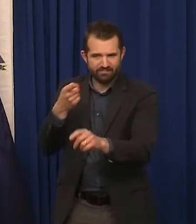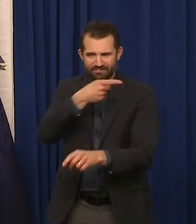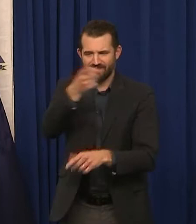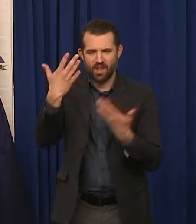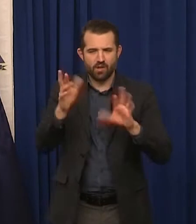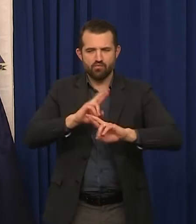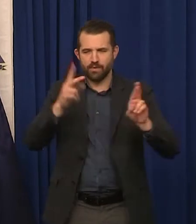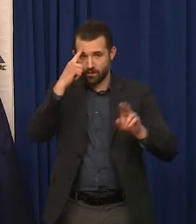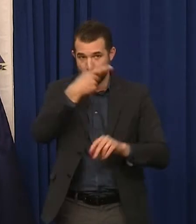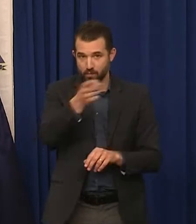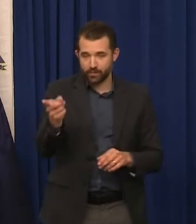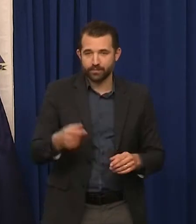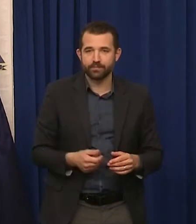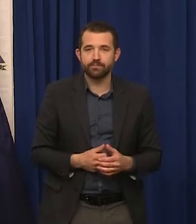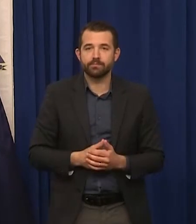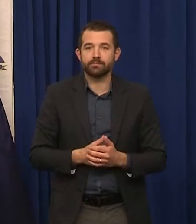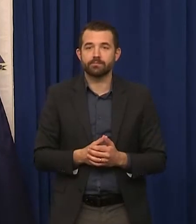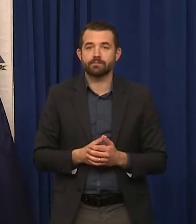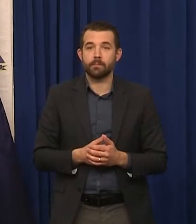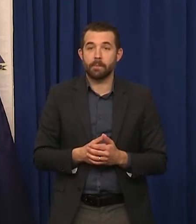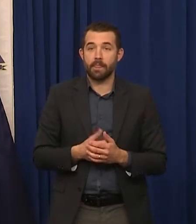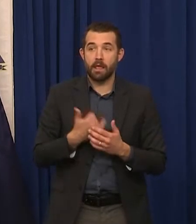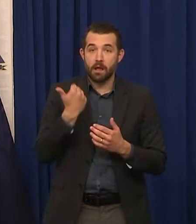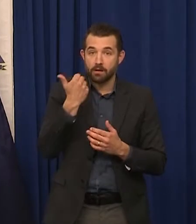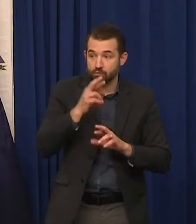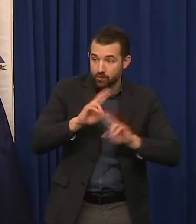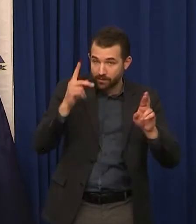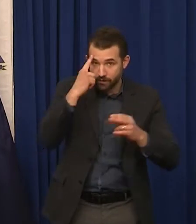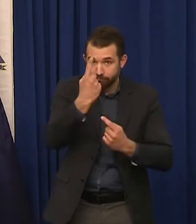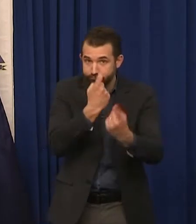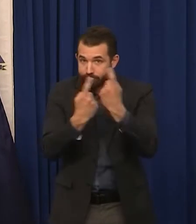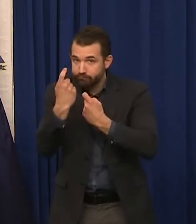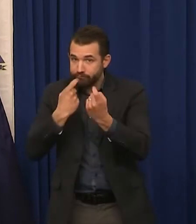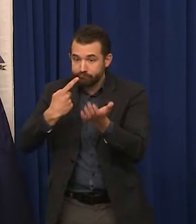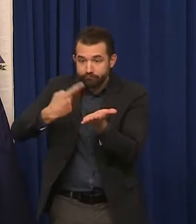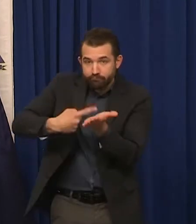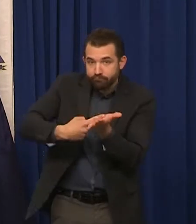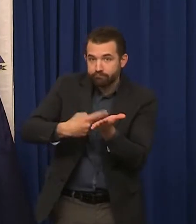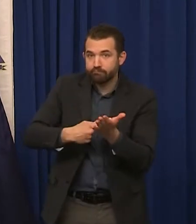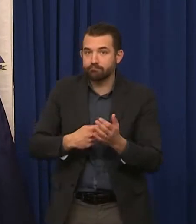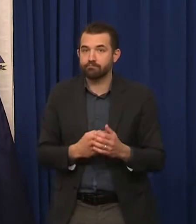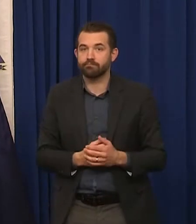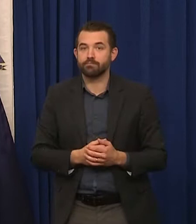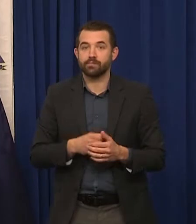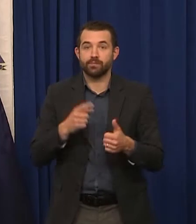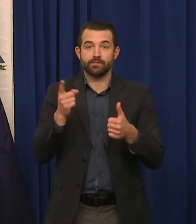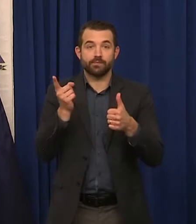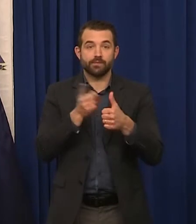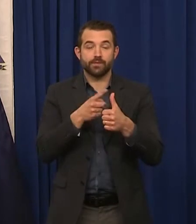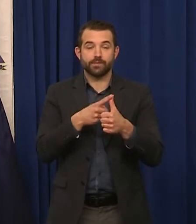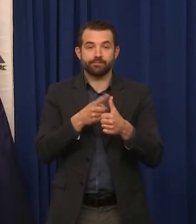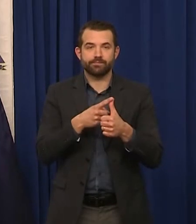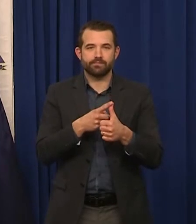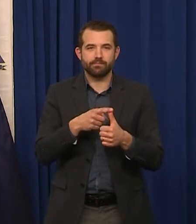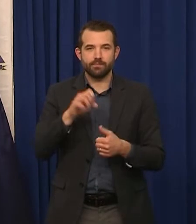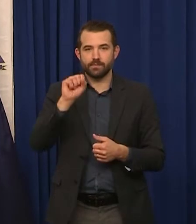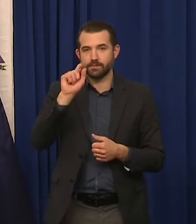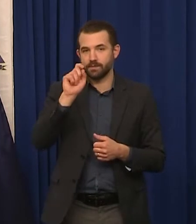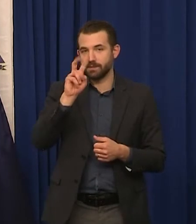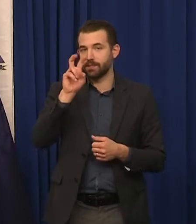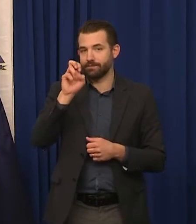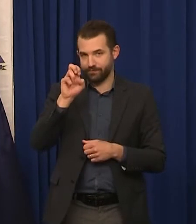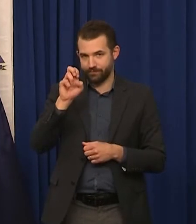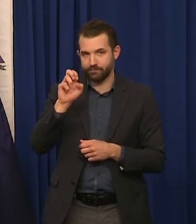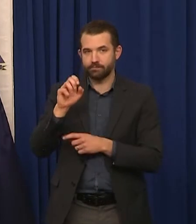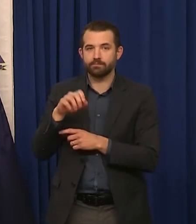to take a couple of questions from our colleagues in the media. And today's first question starts with Steve Missler from Maine Public. Go